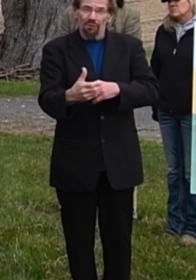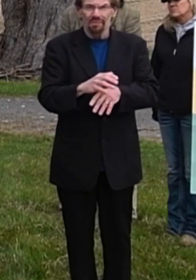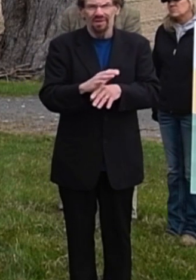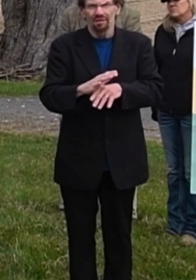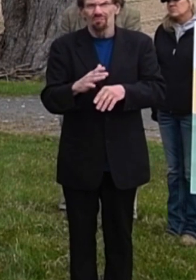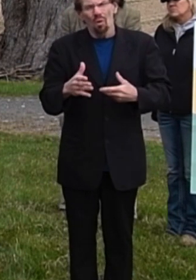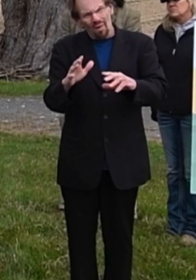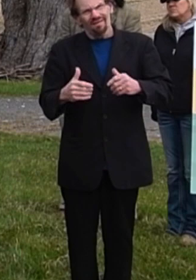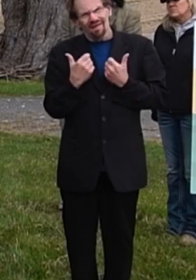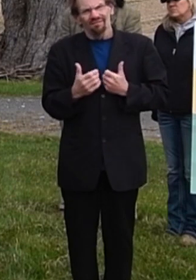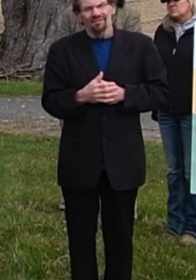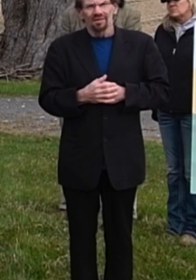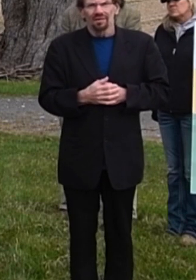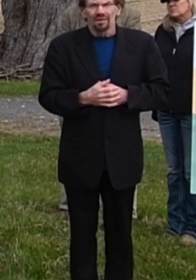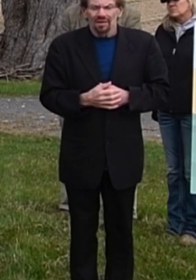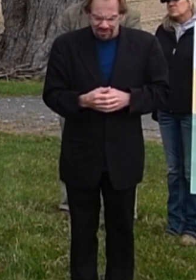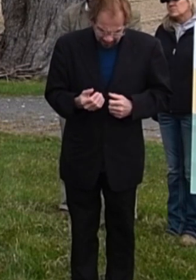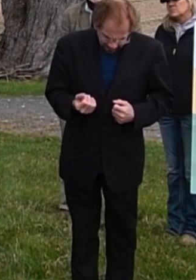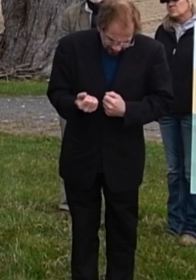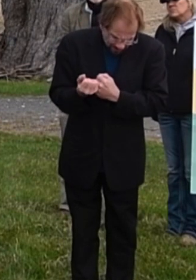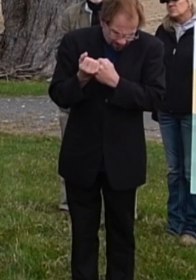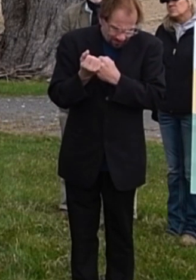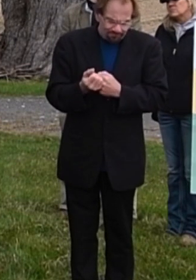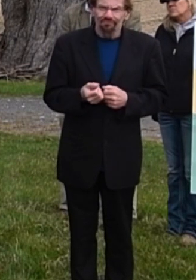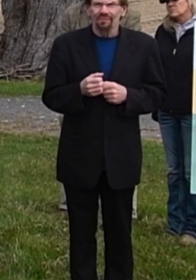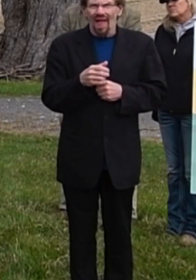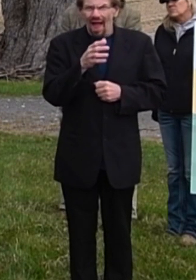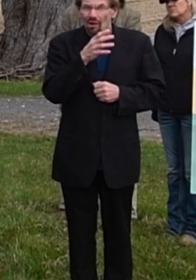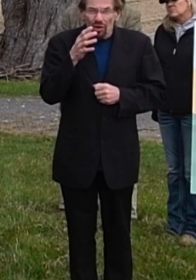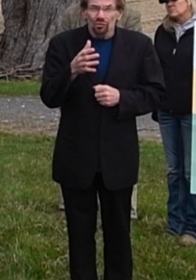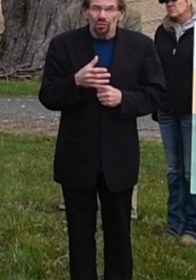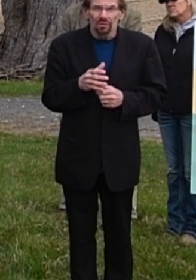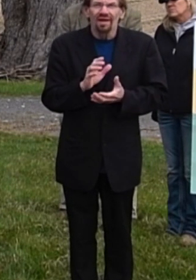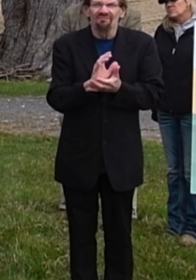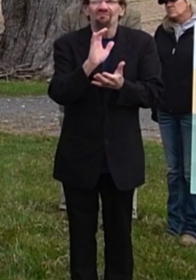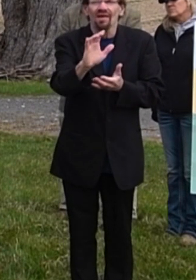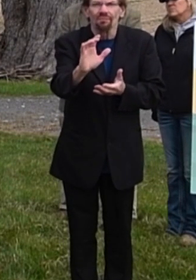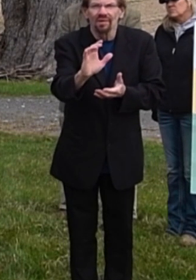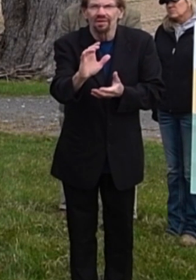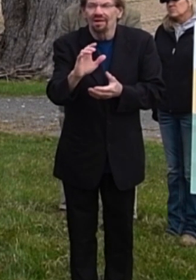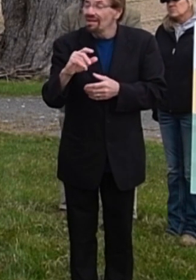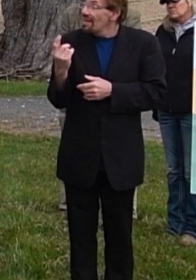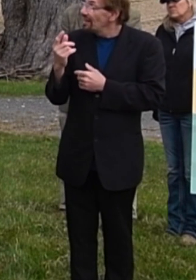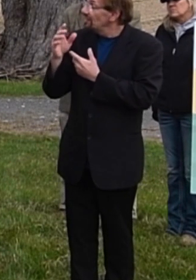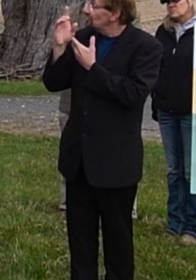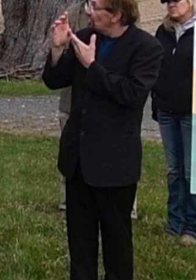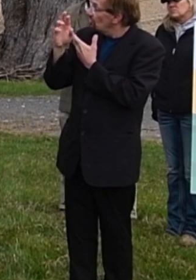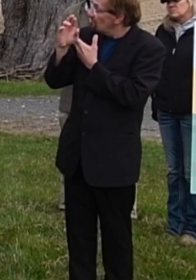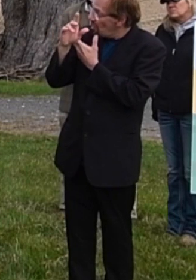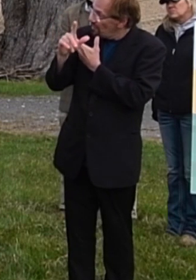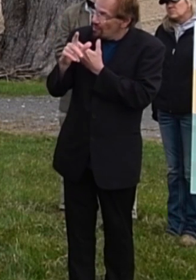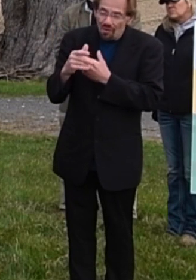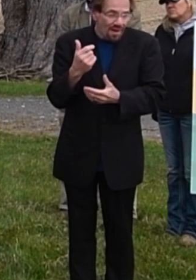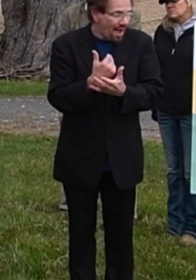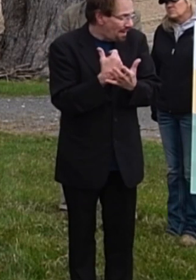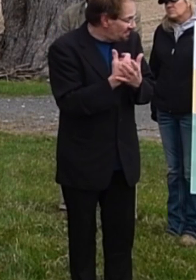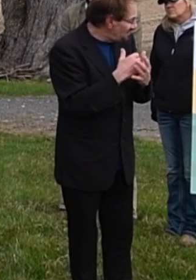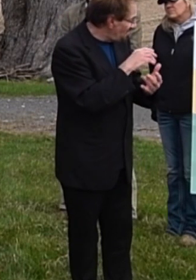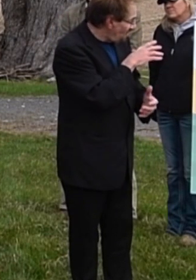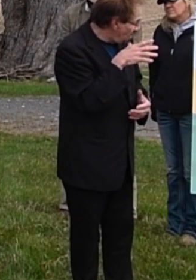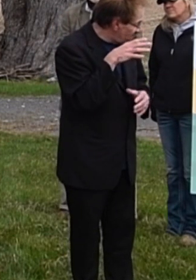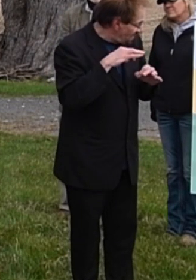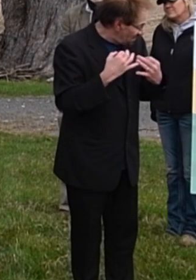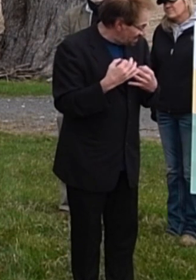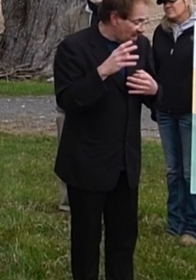Investments to help sustain the future of agriculture, like the one shared today by Dr. Ball, will help farm families like the Winkler family